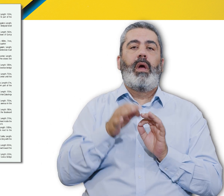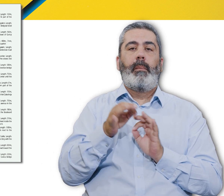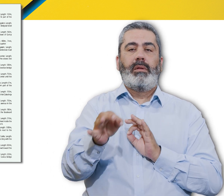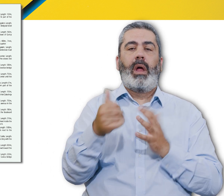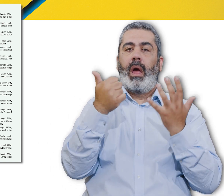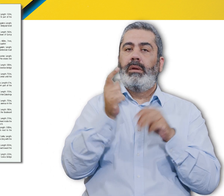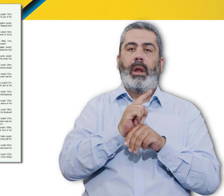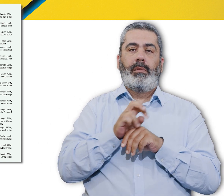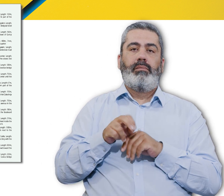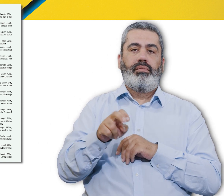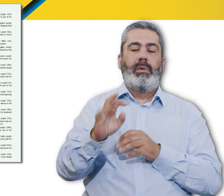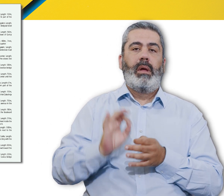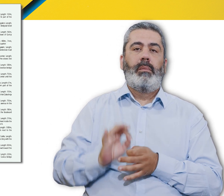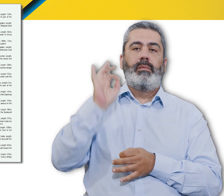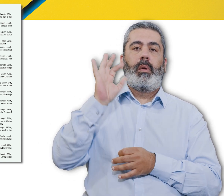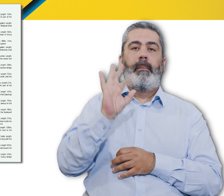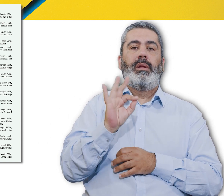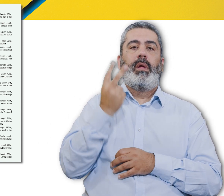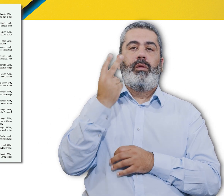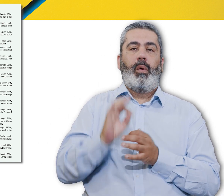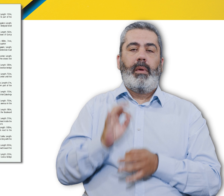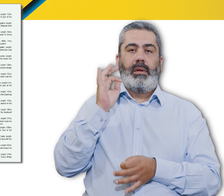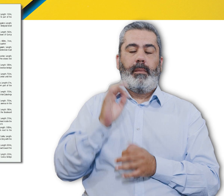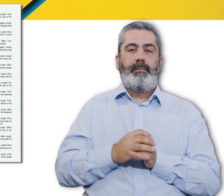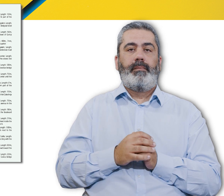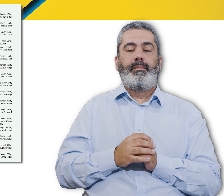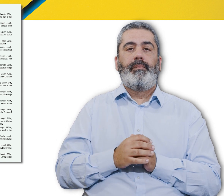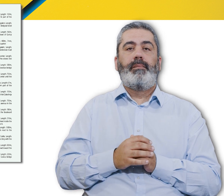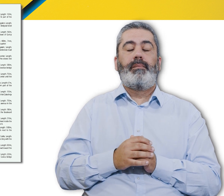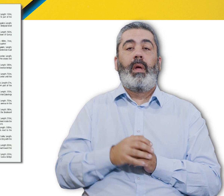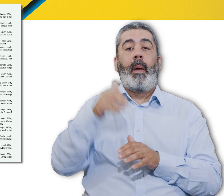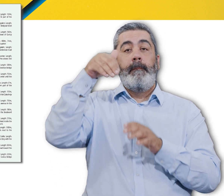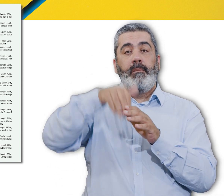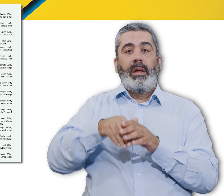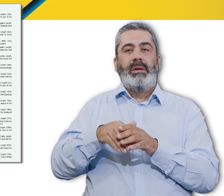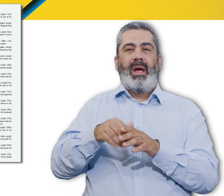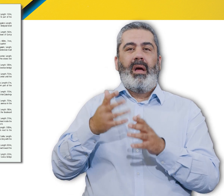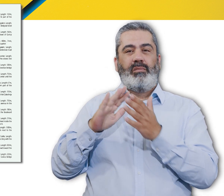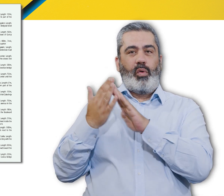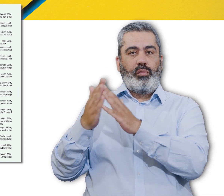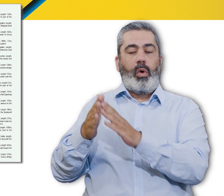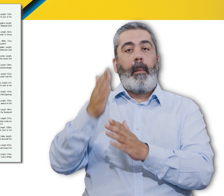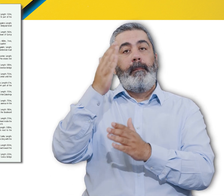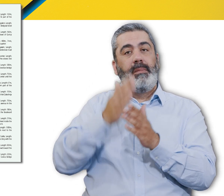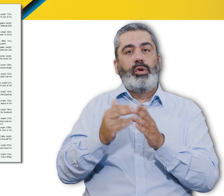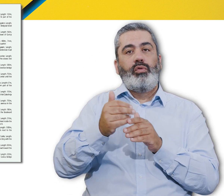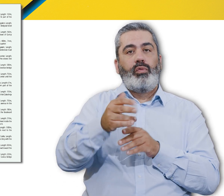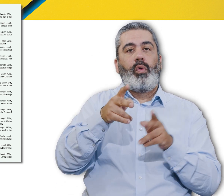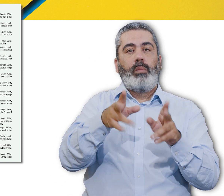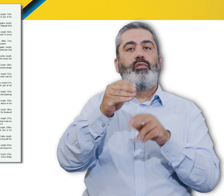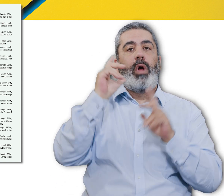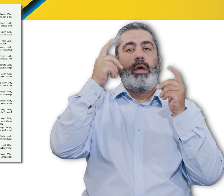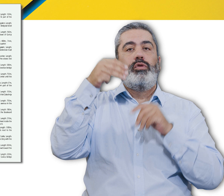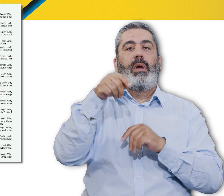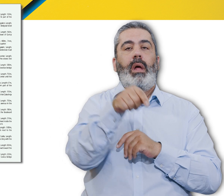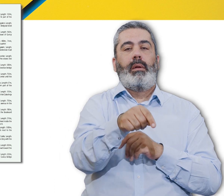City, length, 1,300 m, 21 min, elevation, 122 m. The